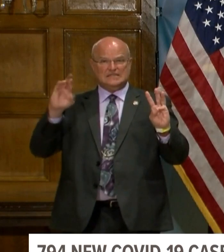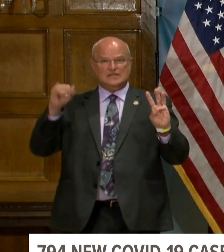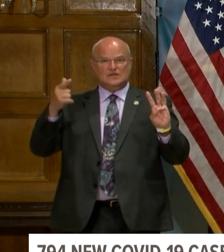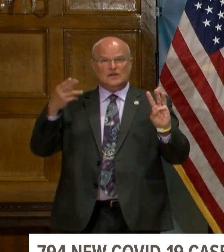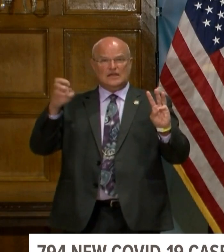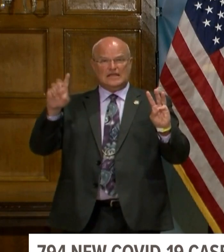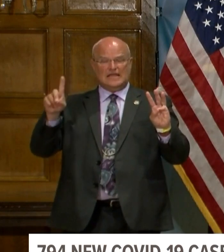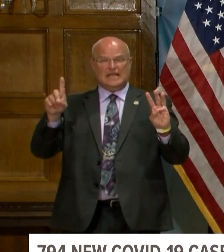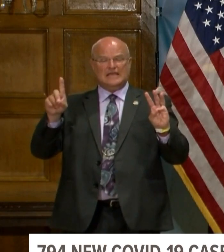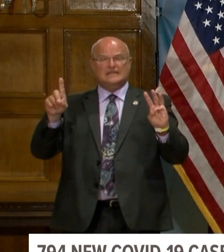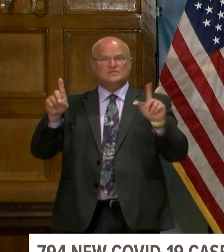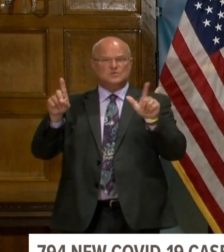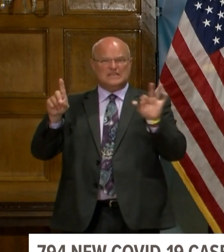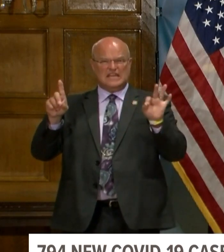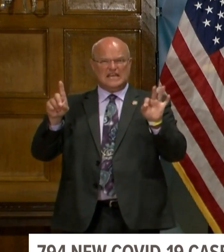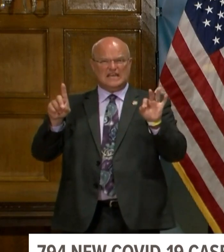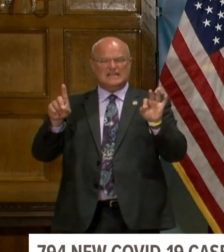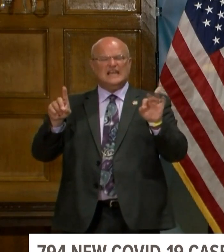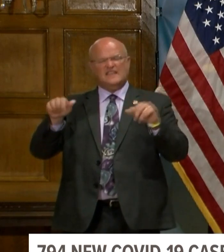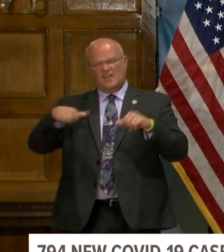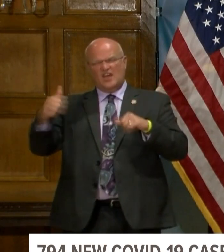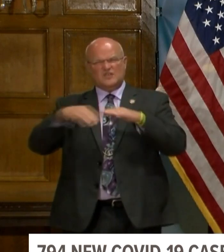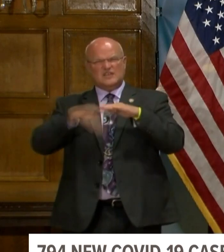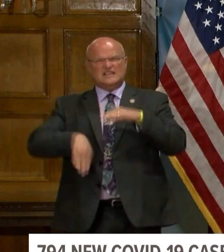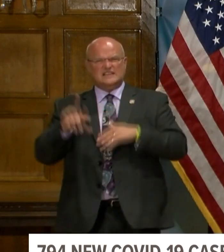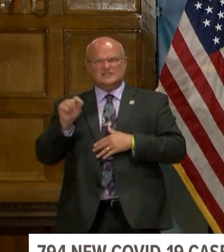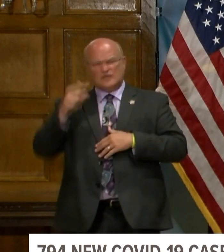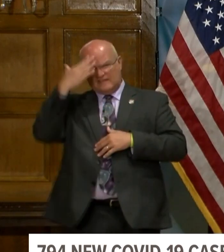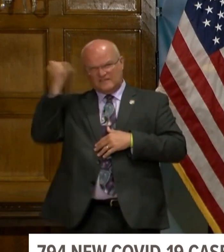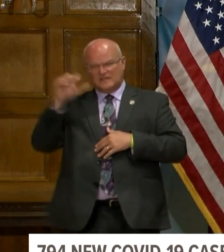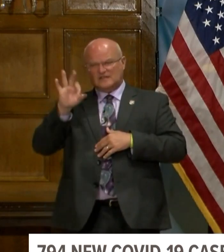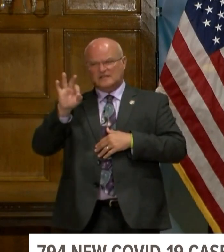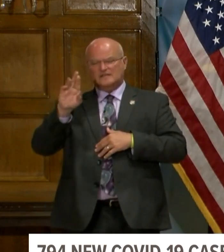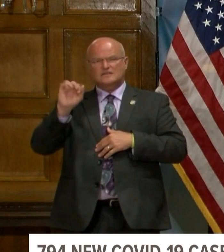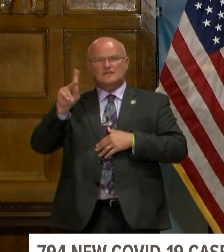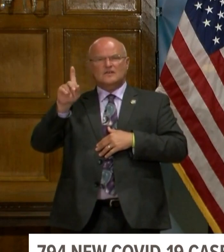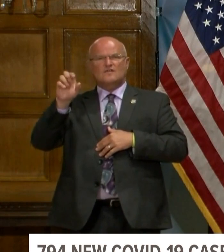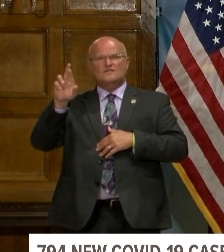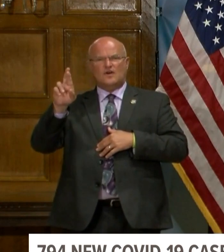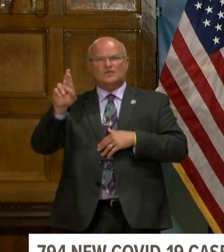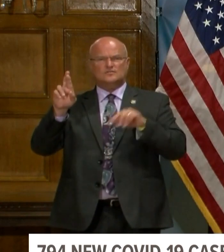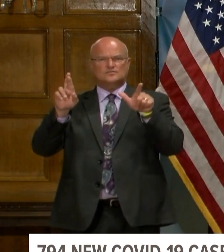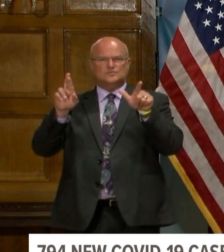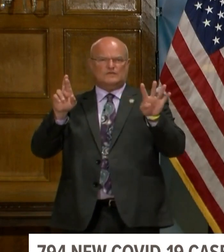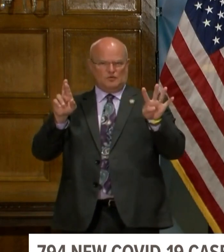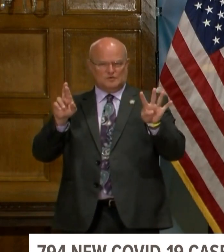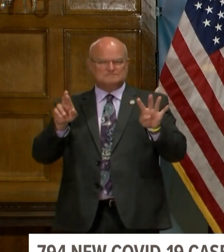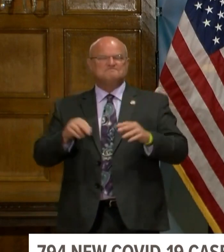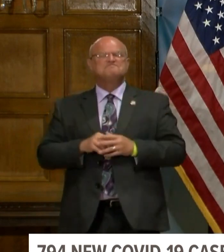had 29, and the rest were less than 20. I think I left out Faulkner County that had 24.